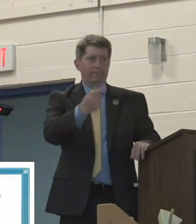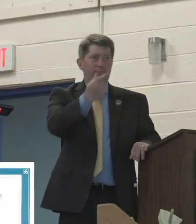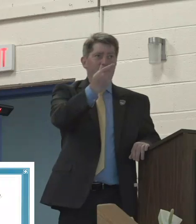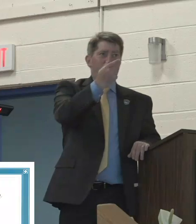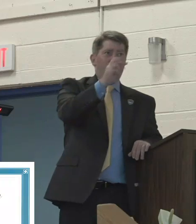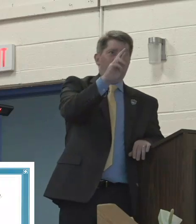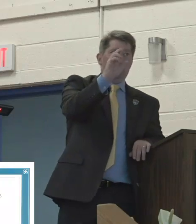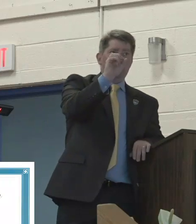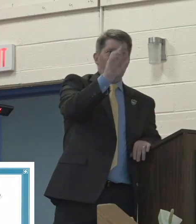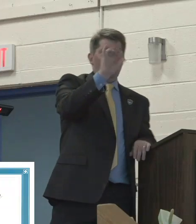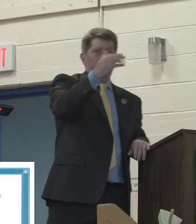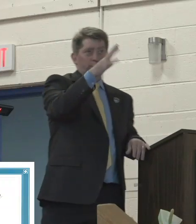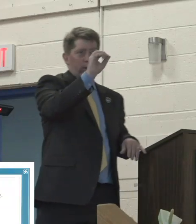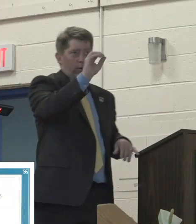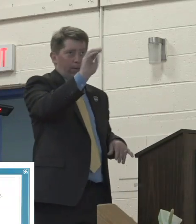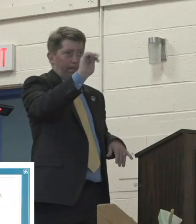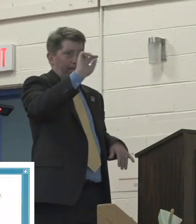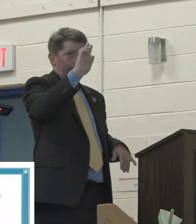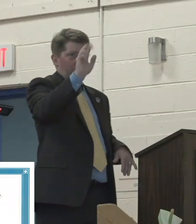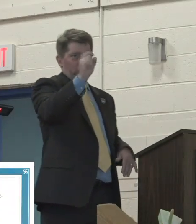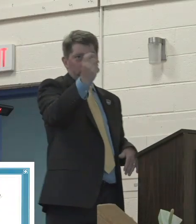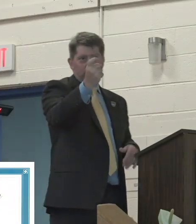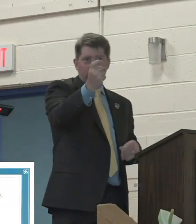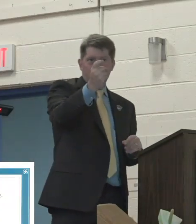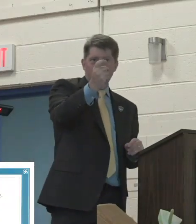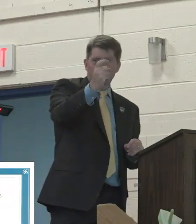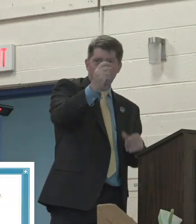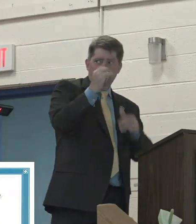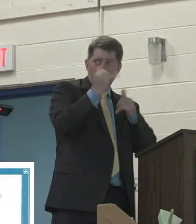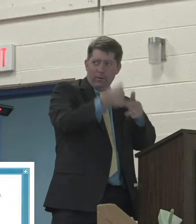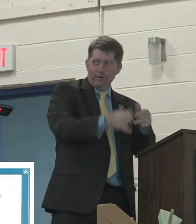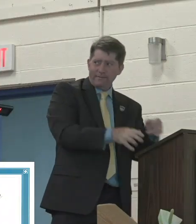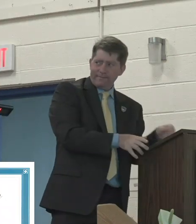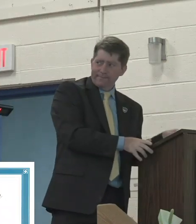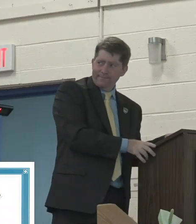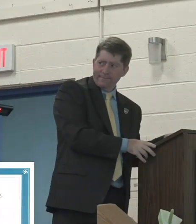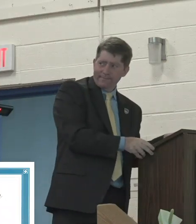Okay, the Groucho Marx Award.